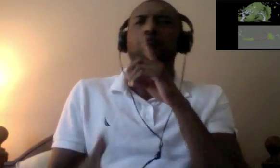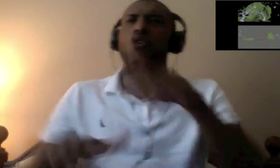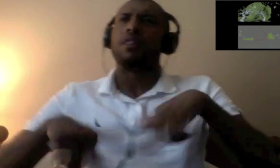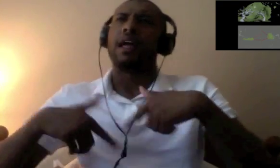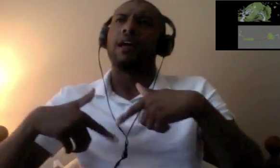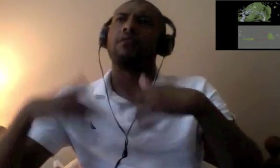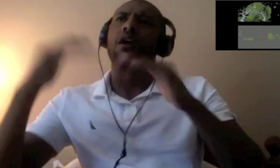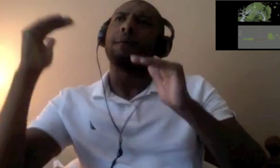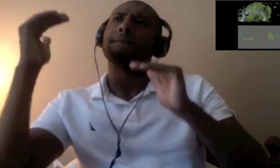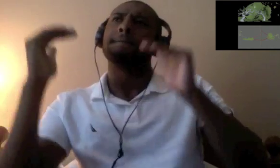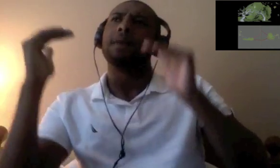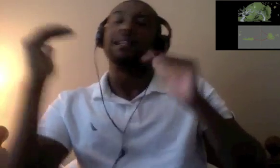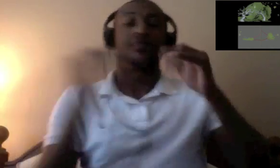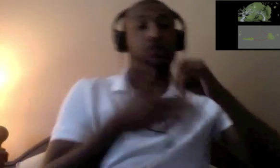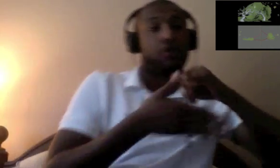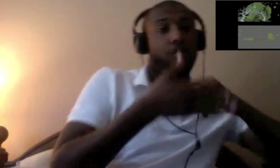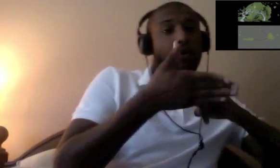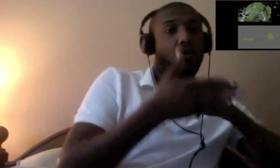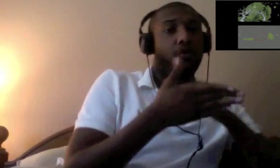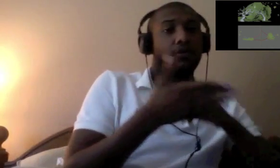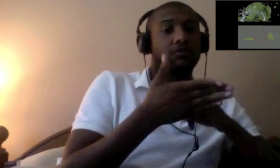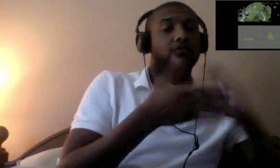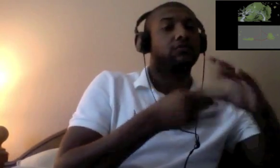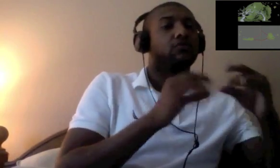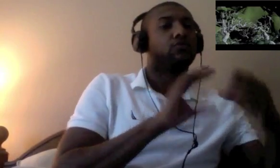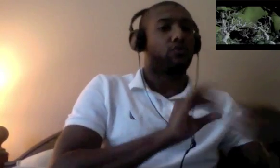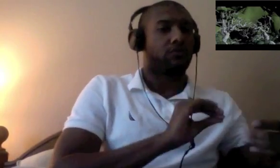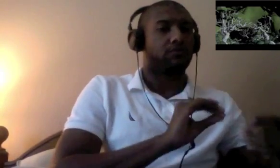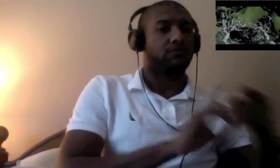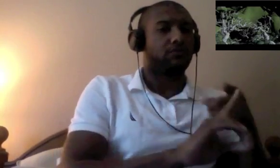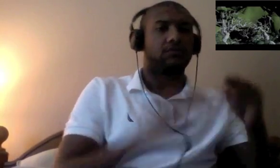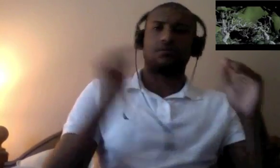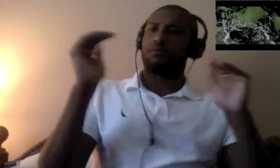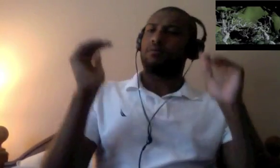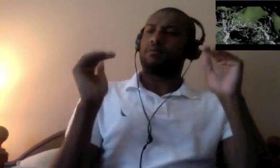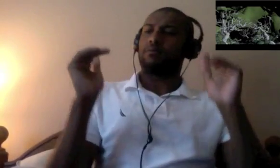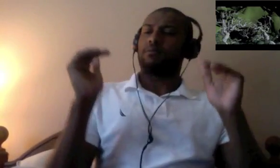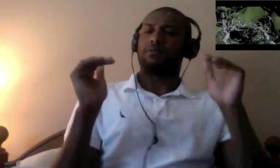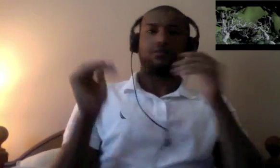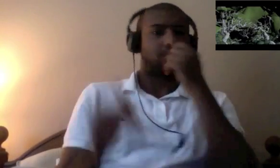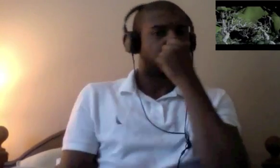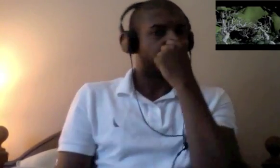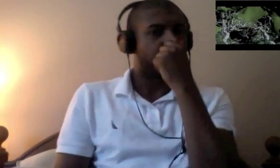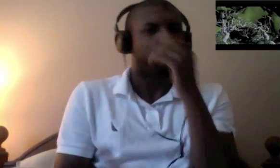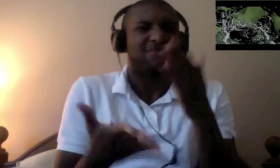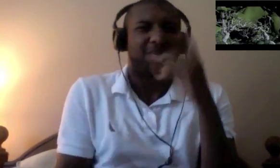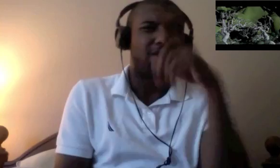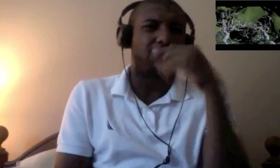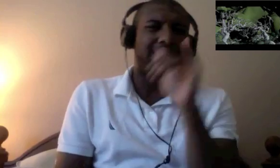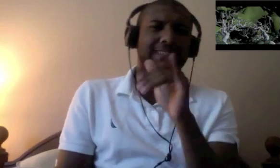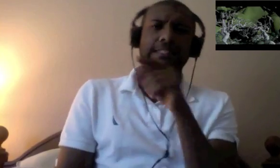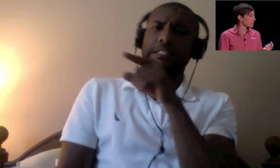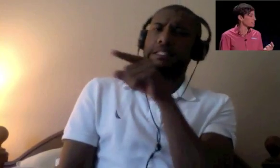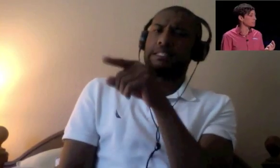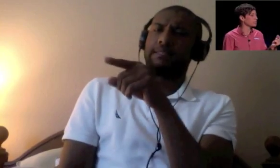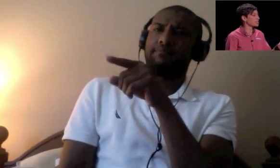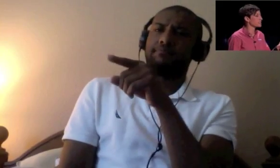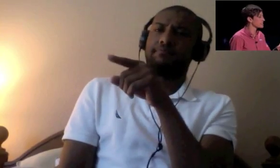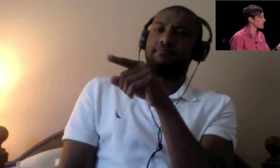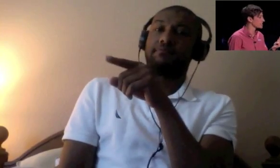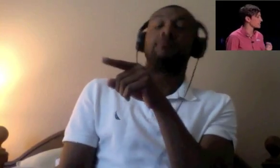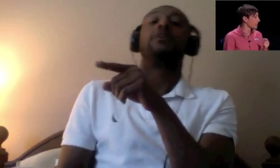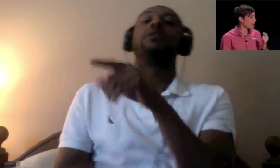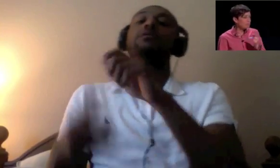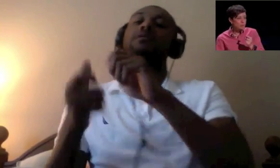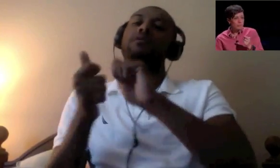out with what we need artistically and for the story. So it might look like this at first, but as we